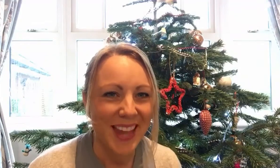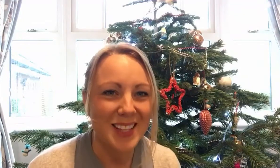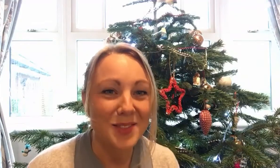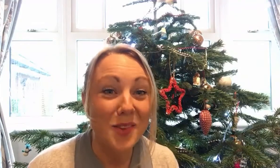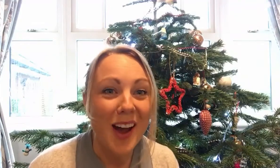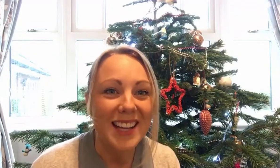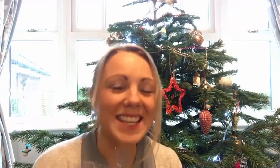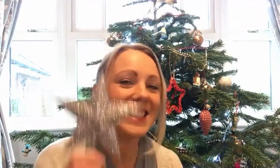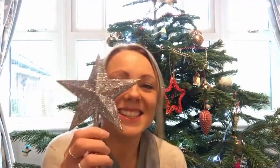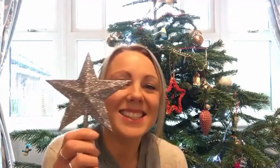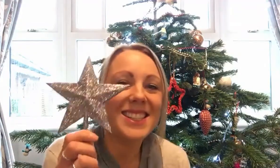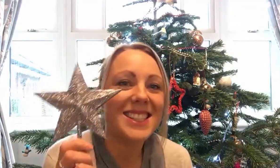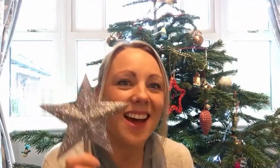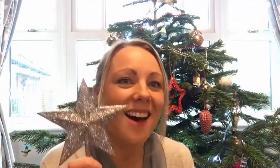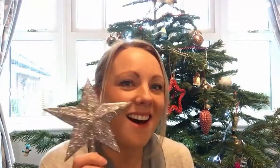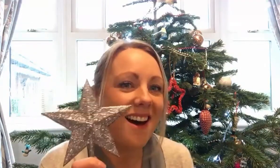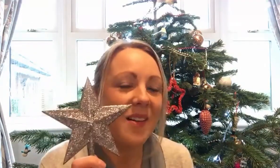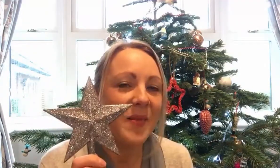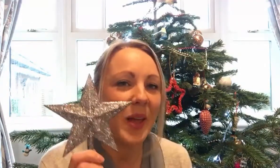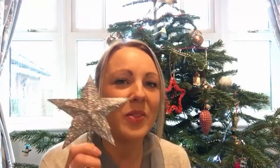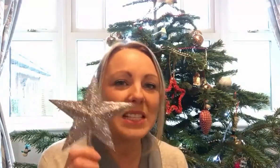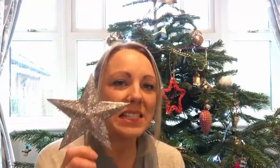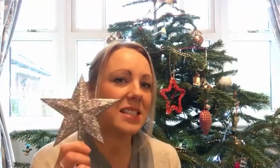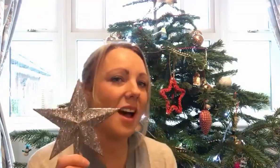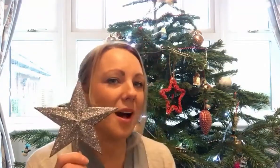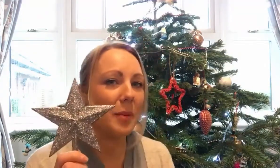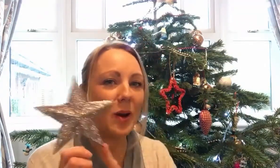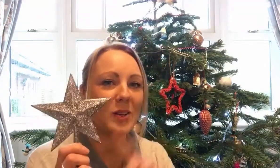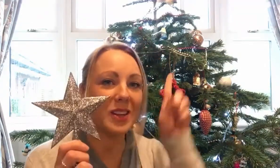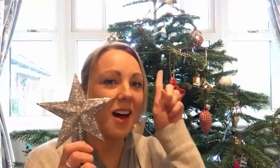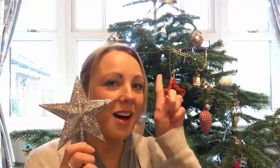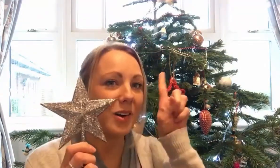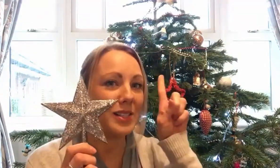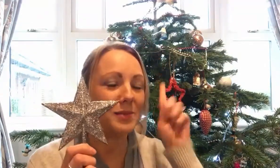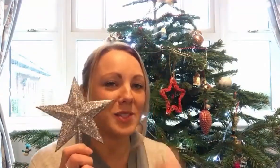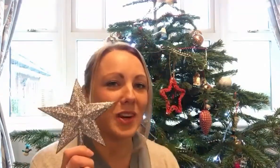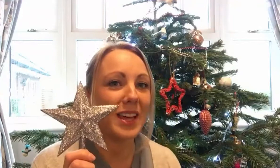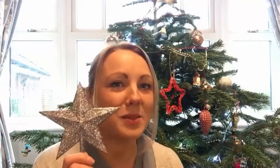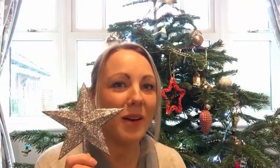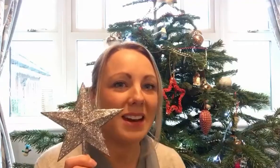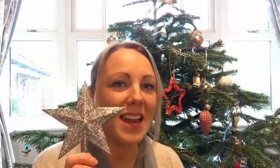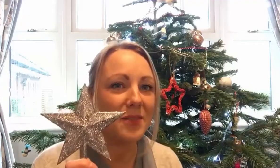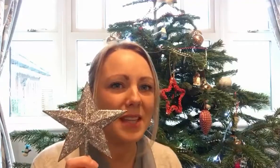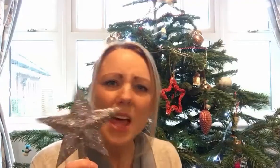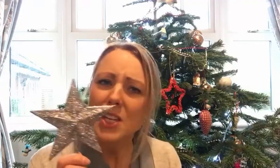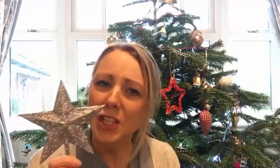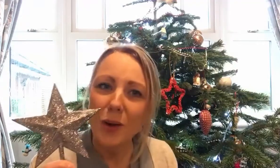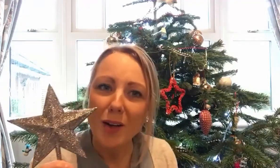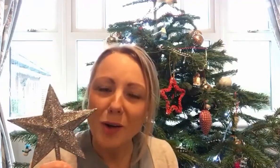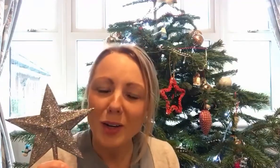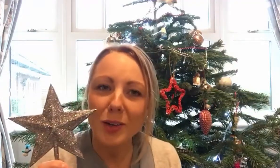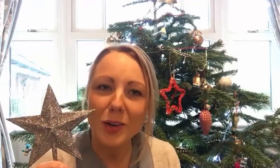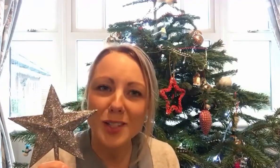That's right, it's a star. Now this star belongs on our Christmas tree. That's where it lives. Do you have one on yours